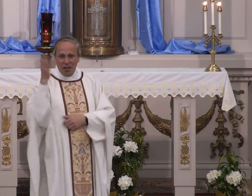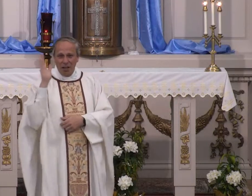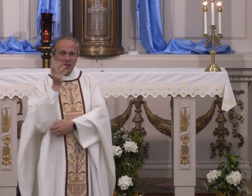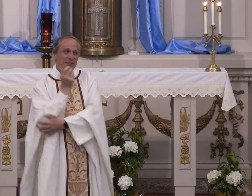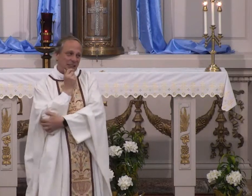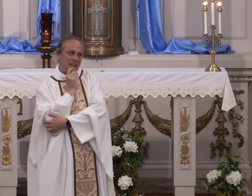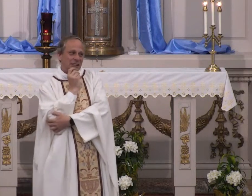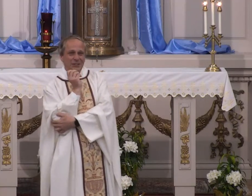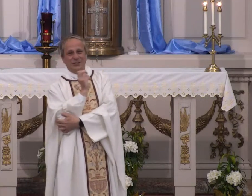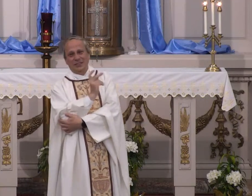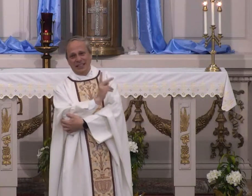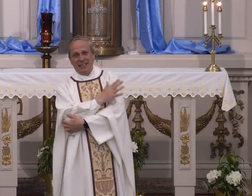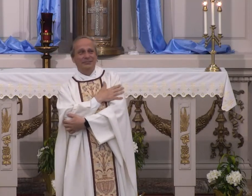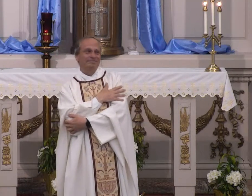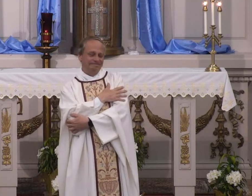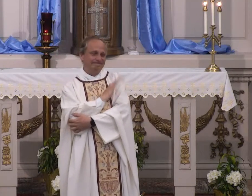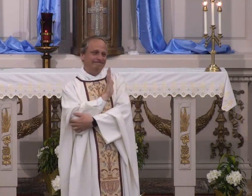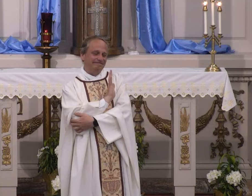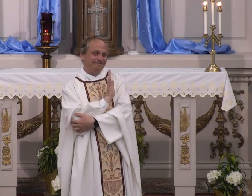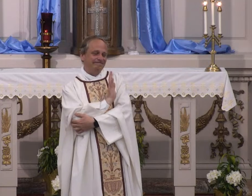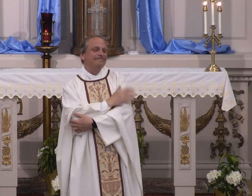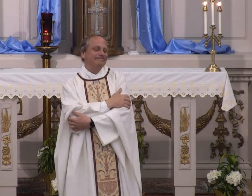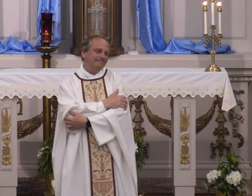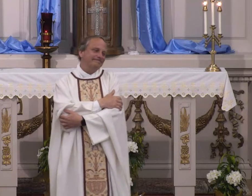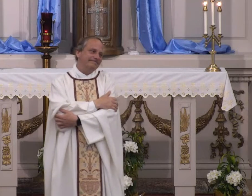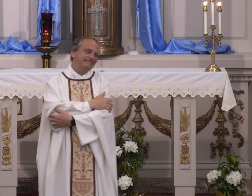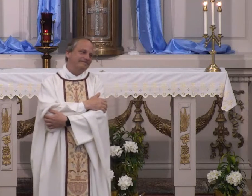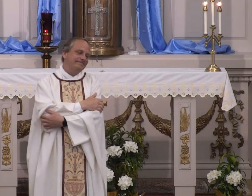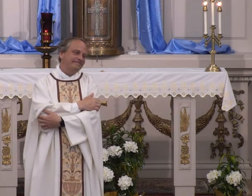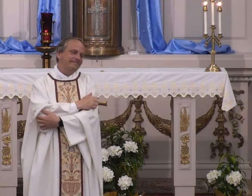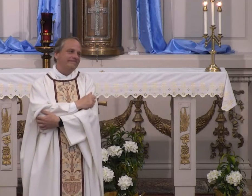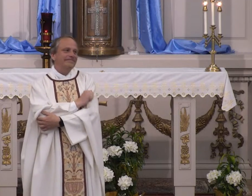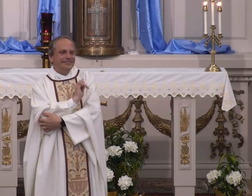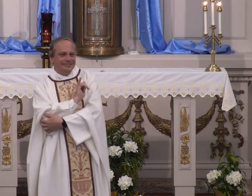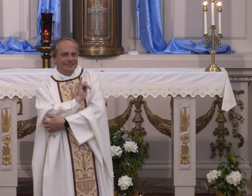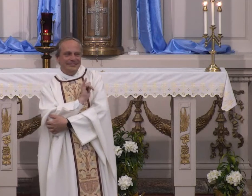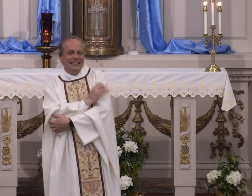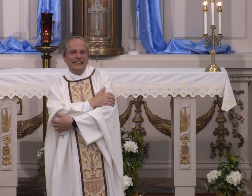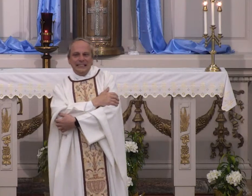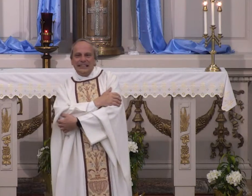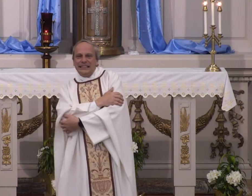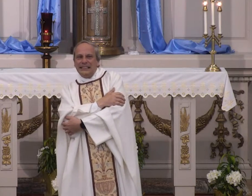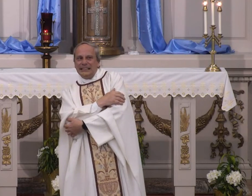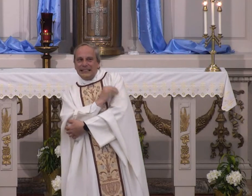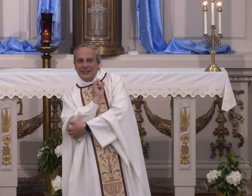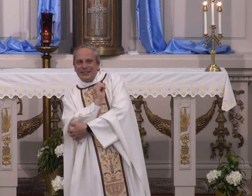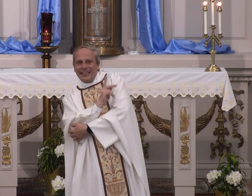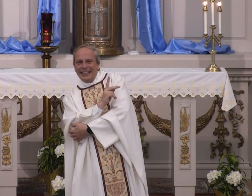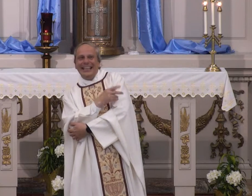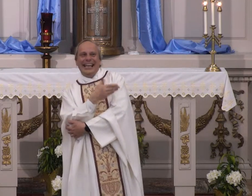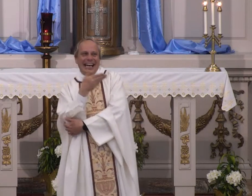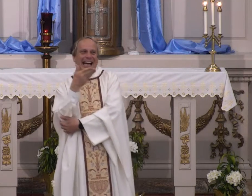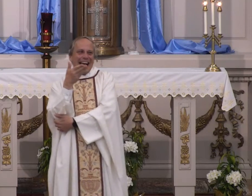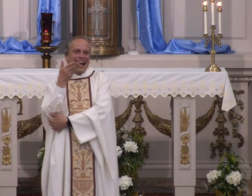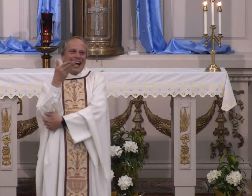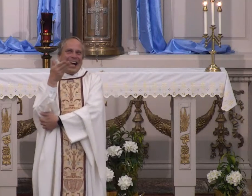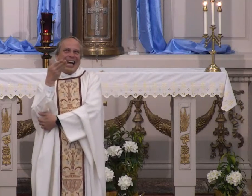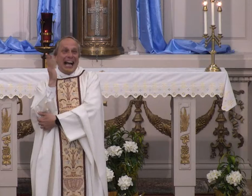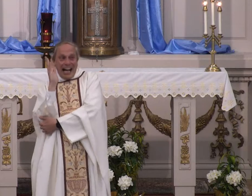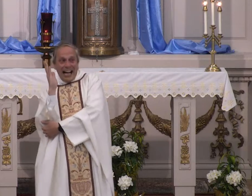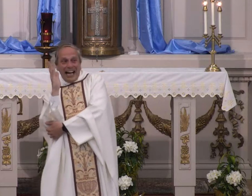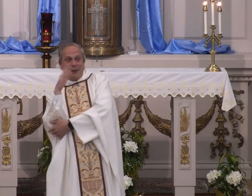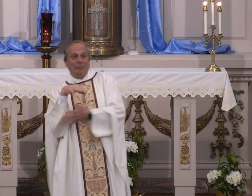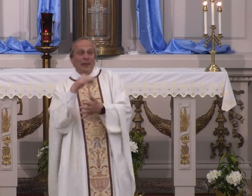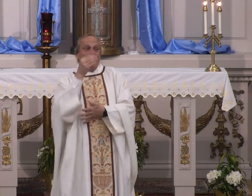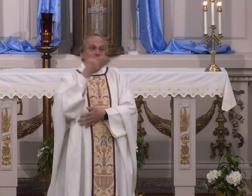know, oh, well, but then she had this crazy image of an angel appearing to her and giving her these words and, oh,